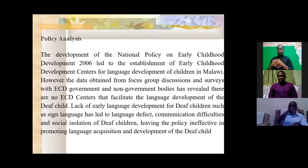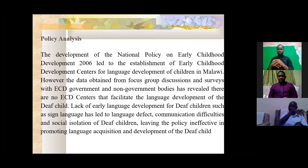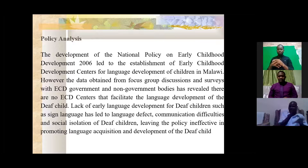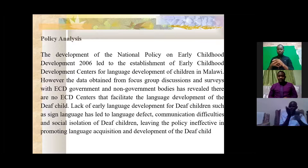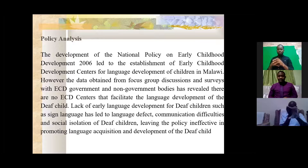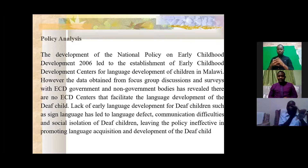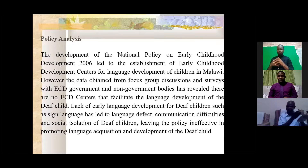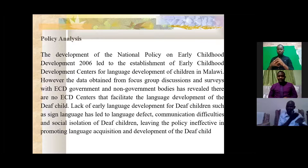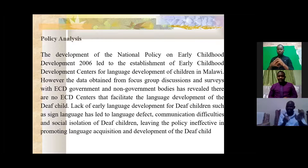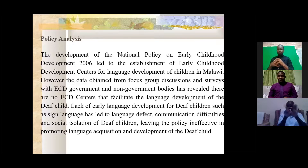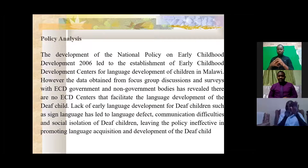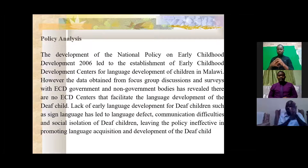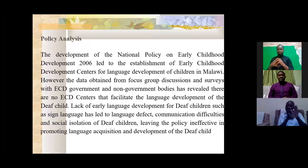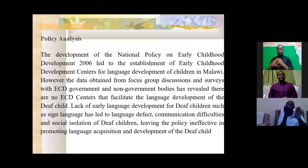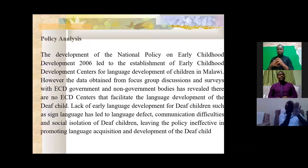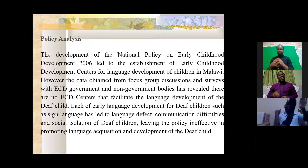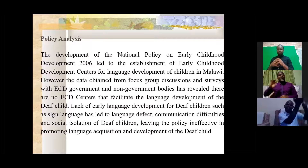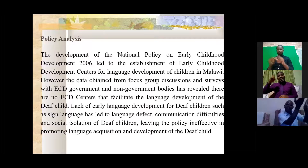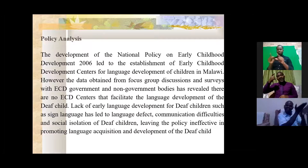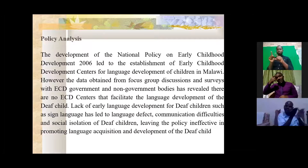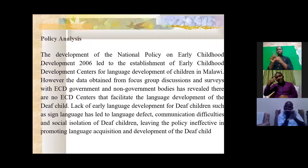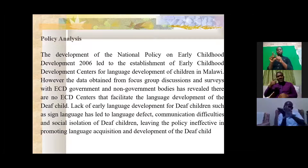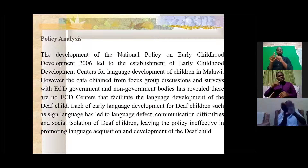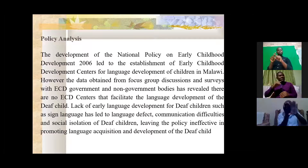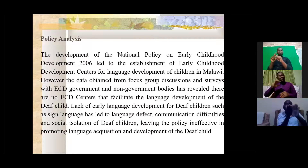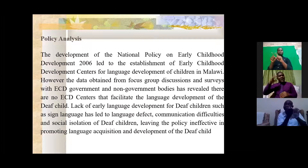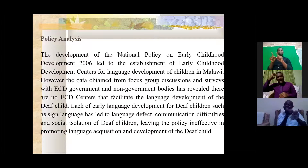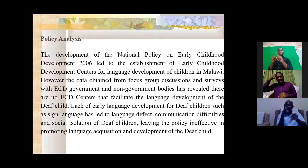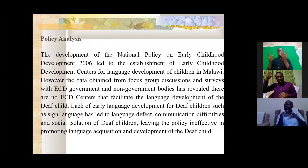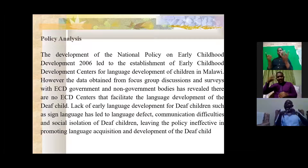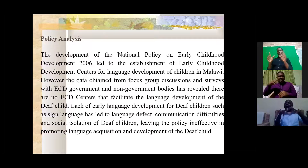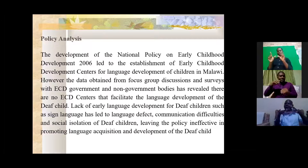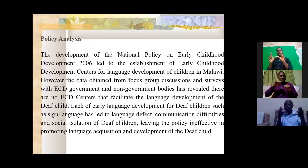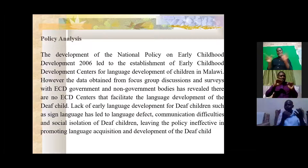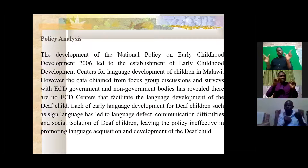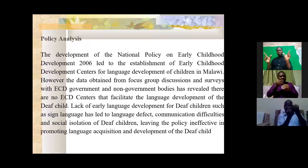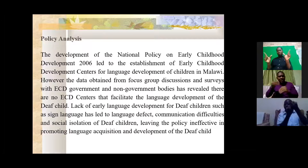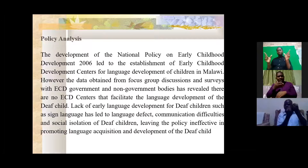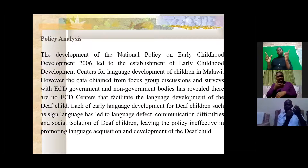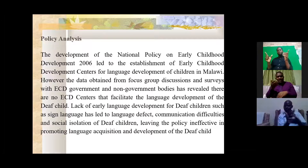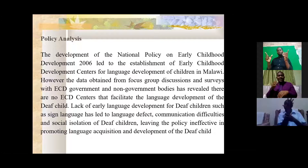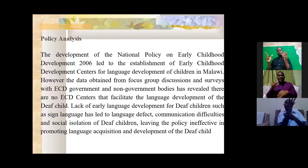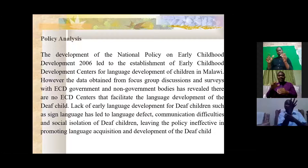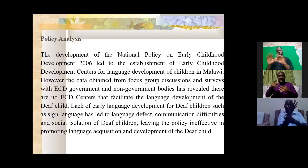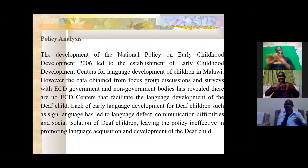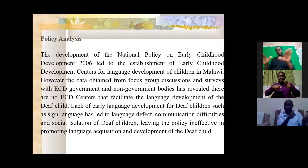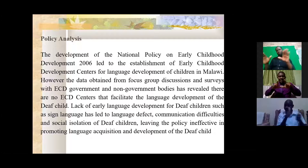And then development centers of languages developed in children in Malawi.